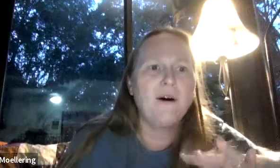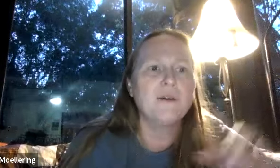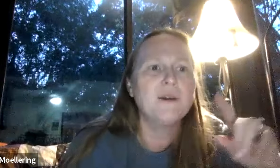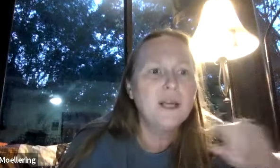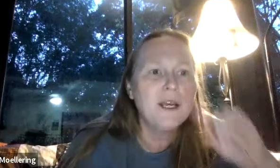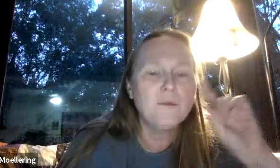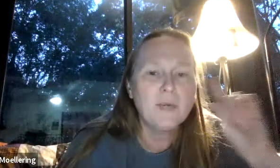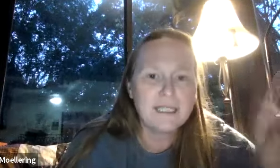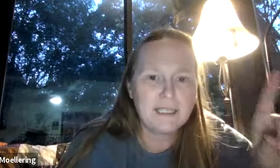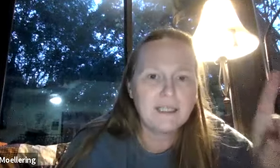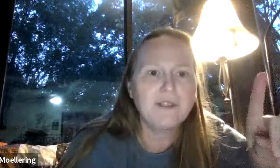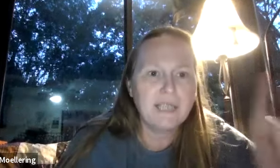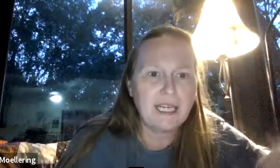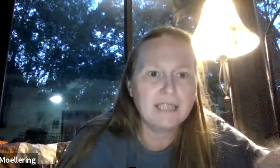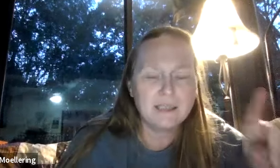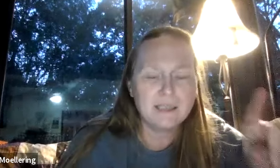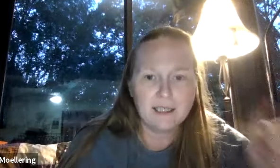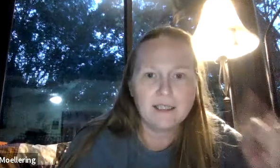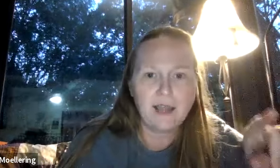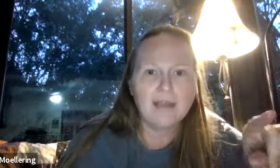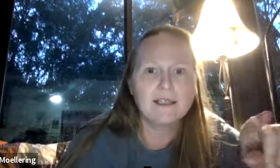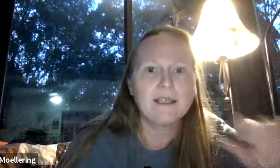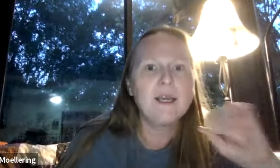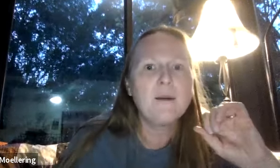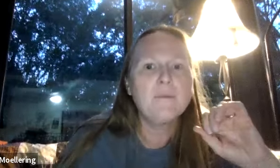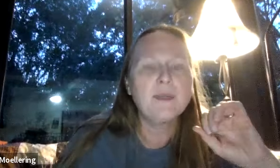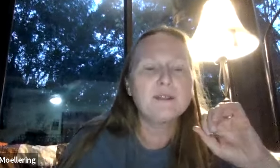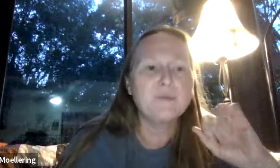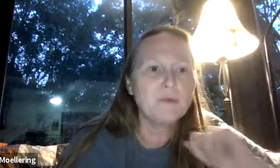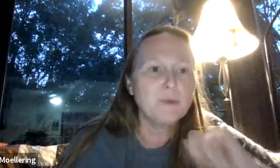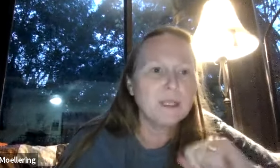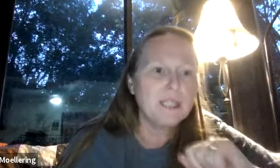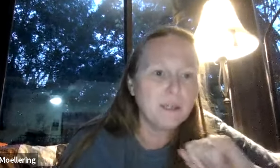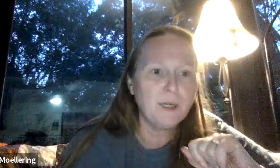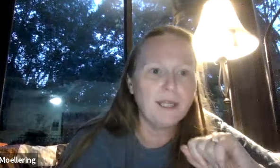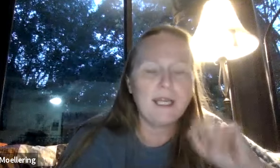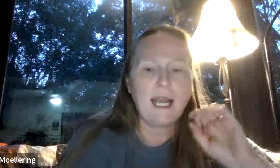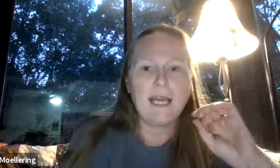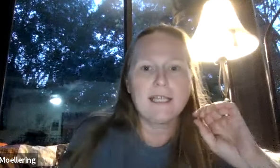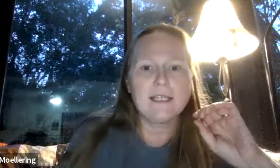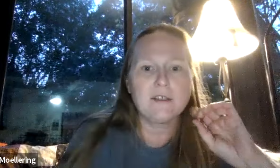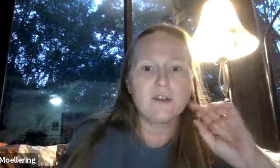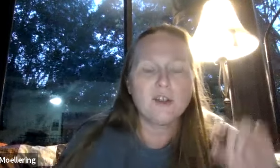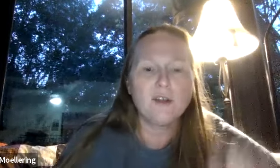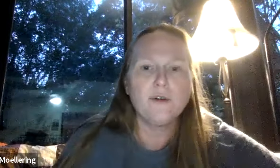out when I send out the link to tonight's class. But there's one really good one that has